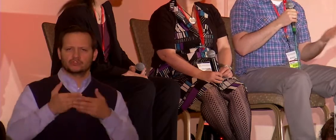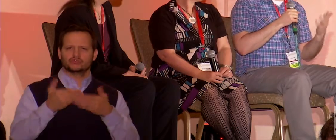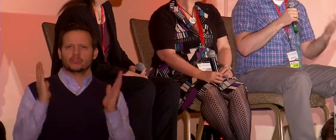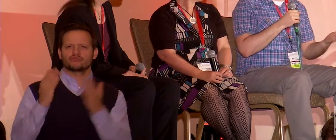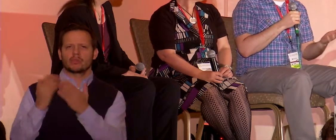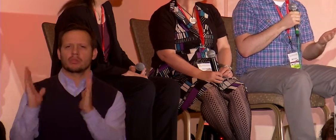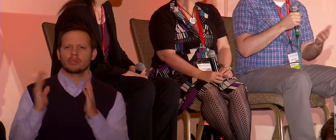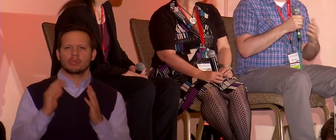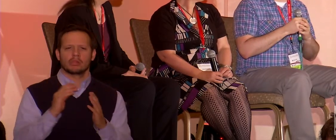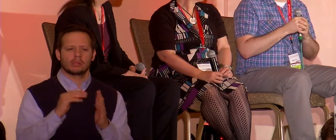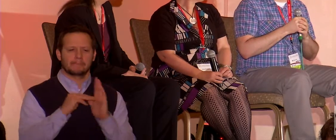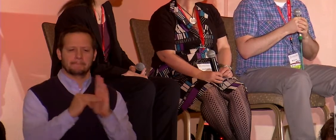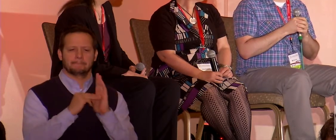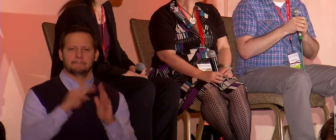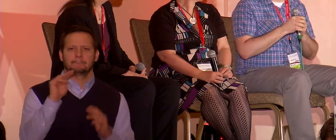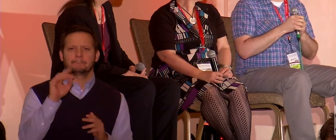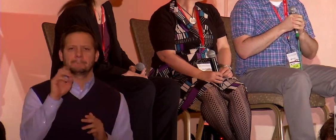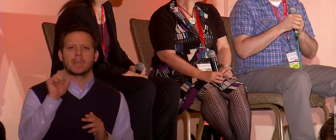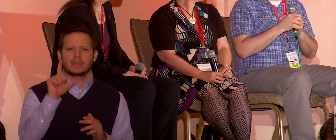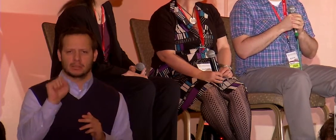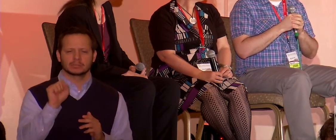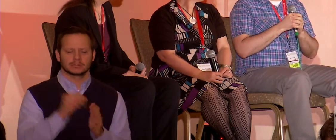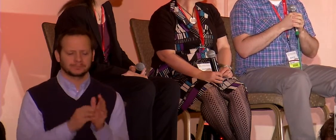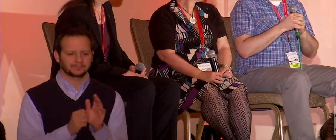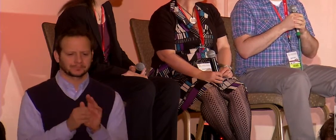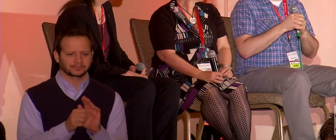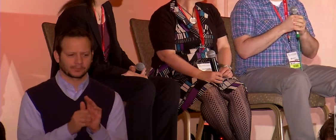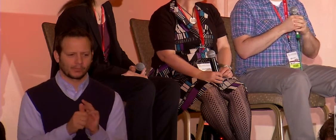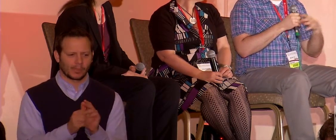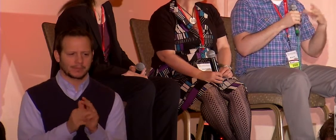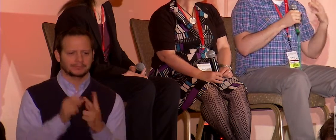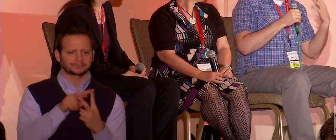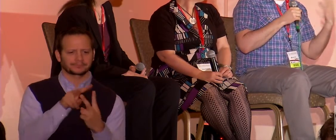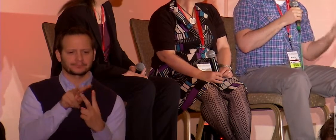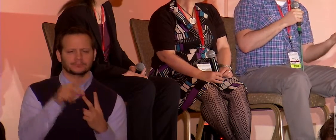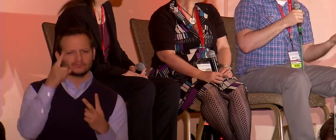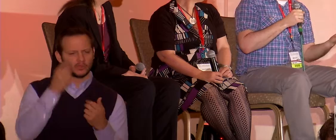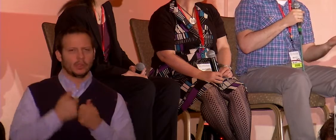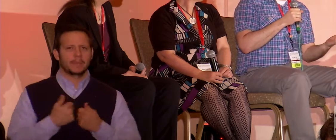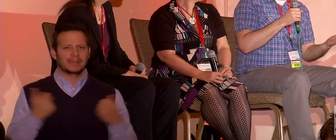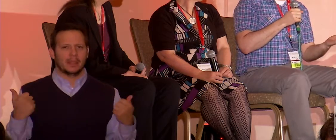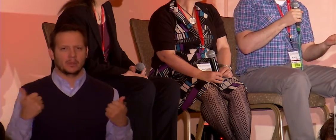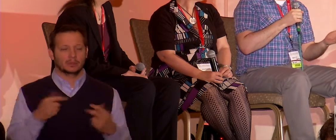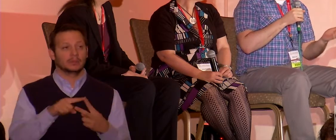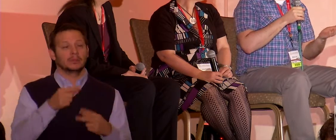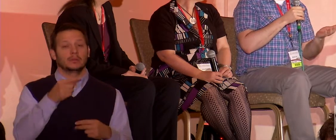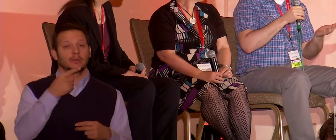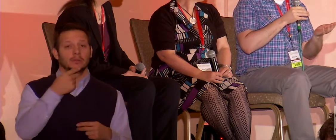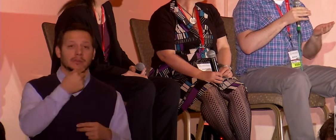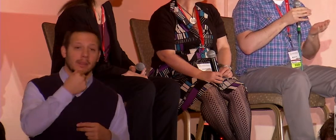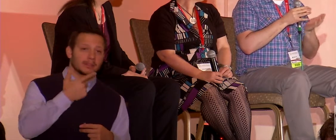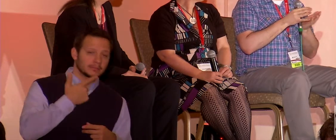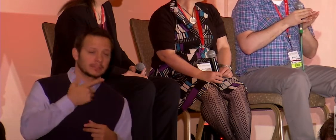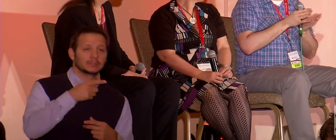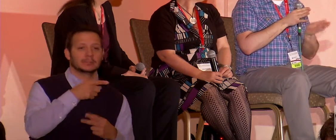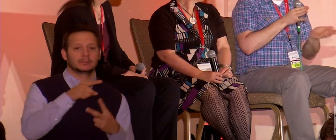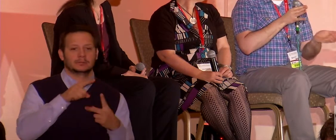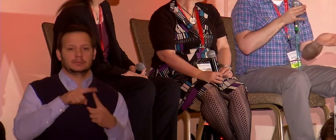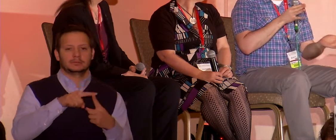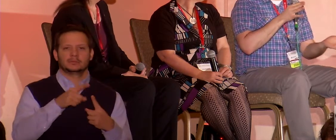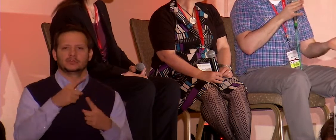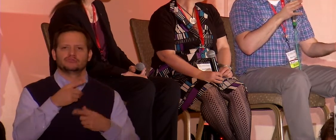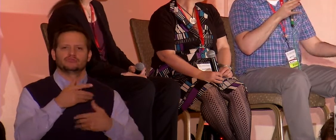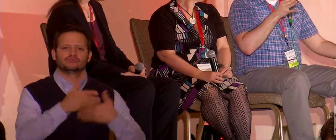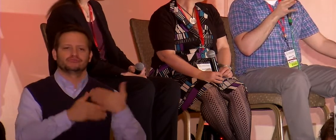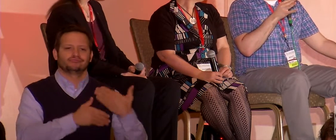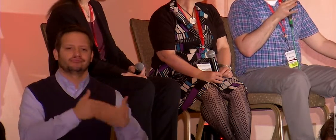I help people understand when I do lectures on LGBT issues of coming out. Generally, if you're gay, coming out is a gradual